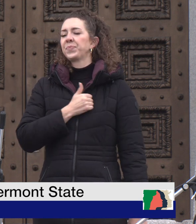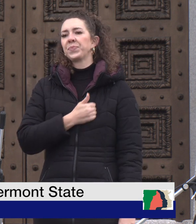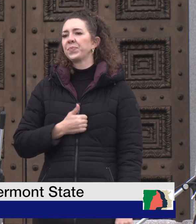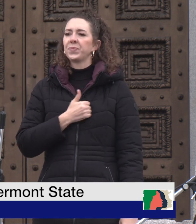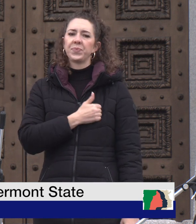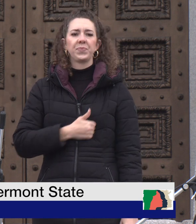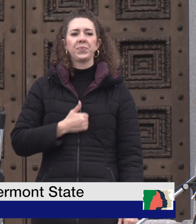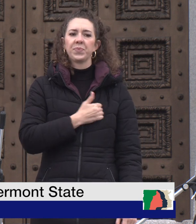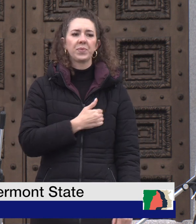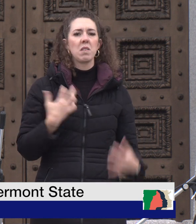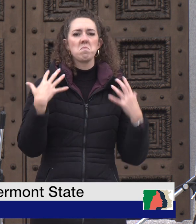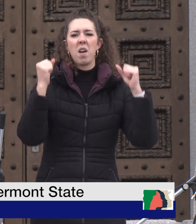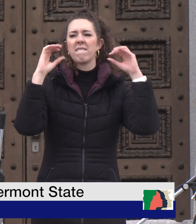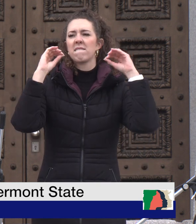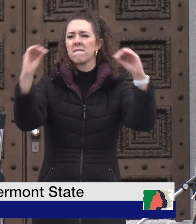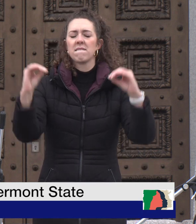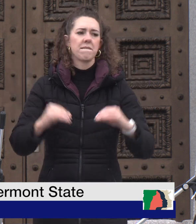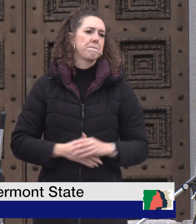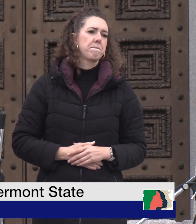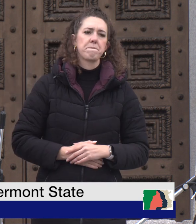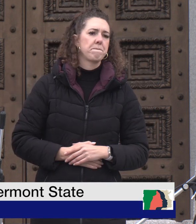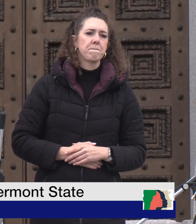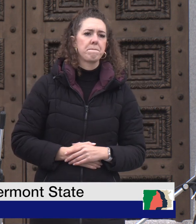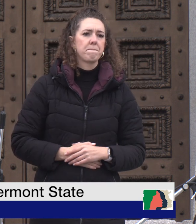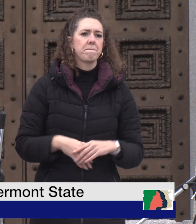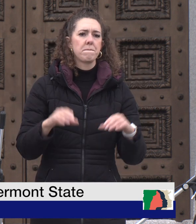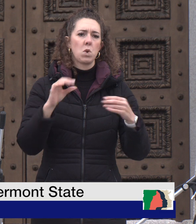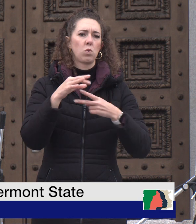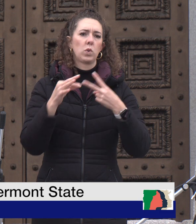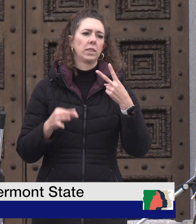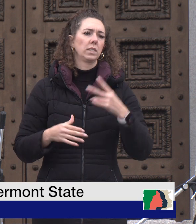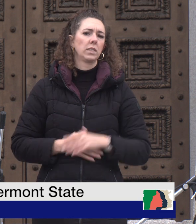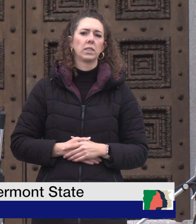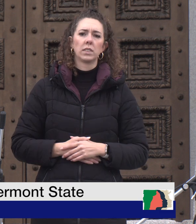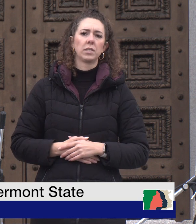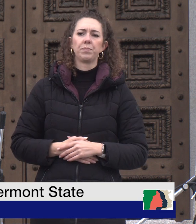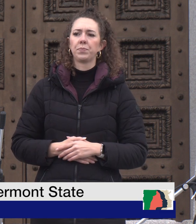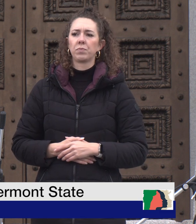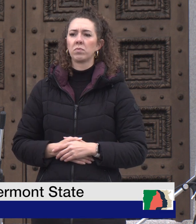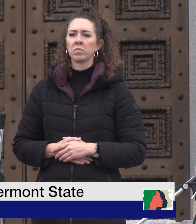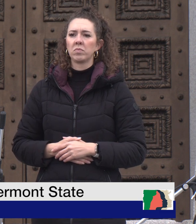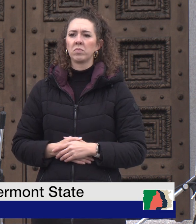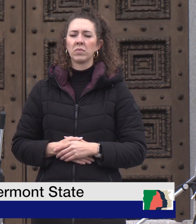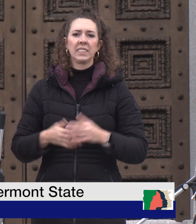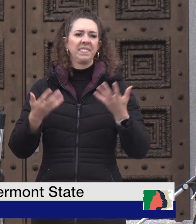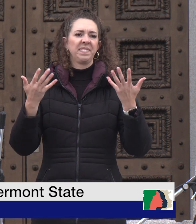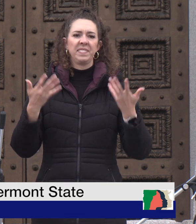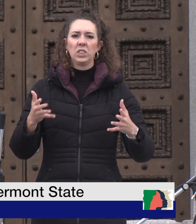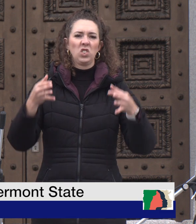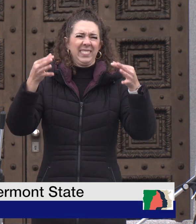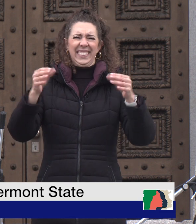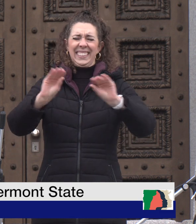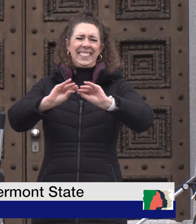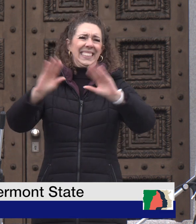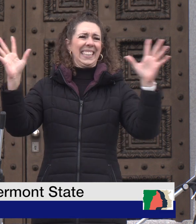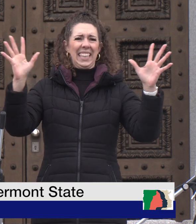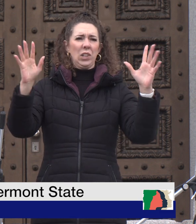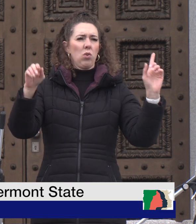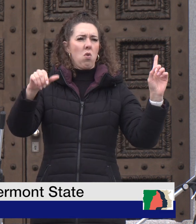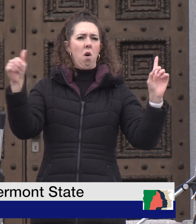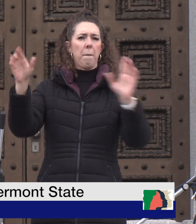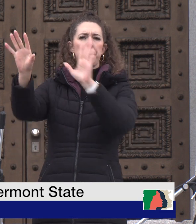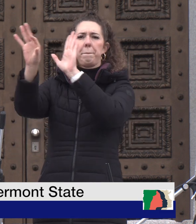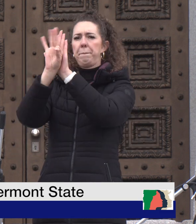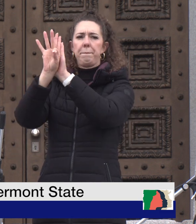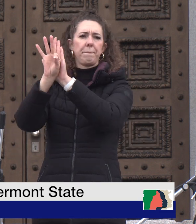cowardice. There is no choice. The decision is clear, and